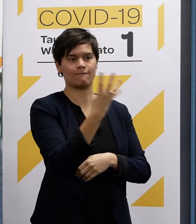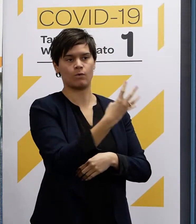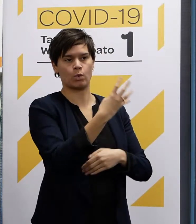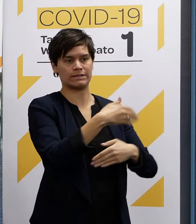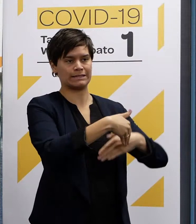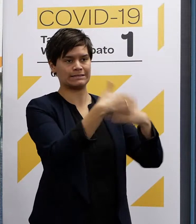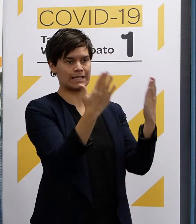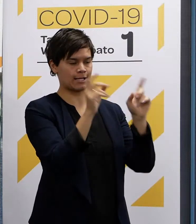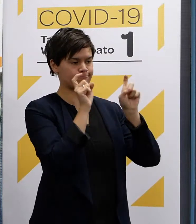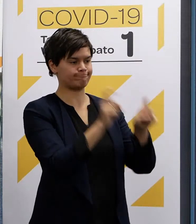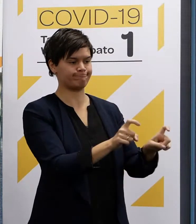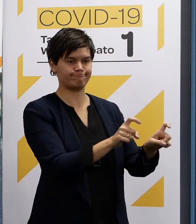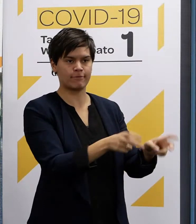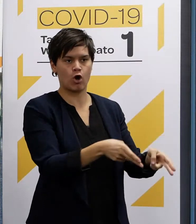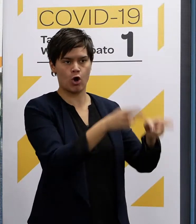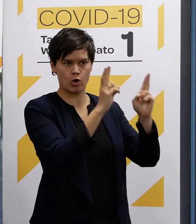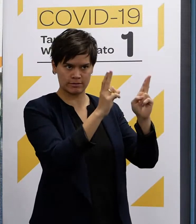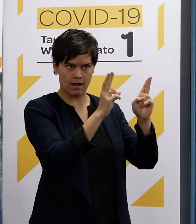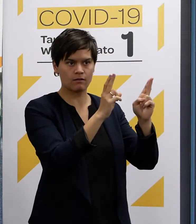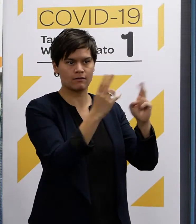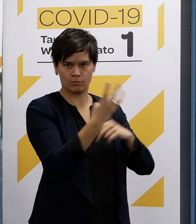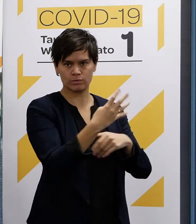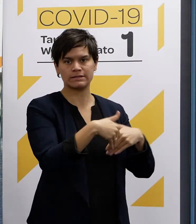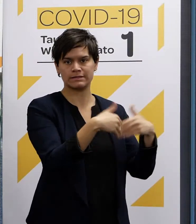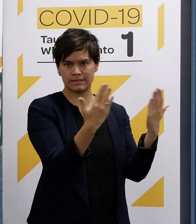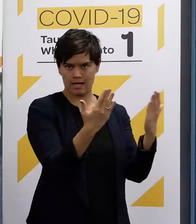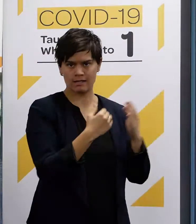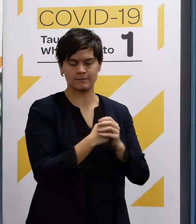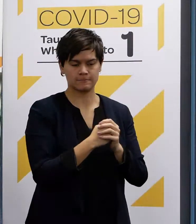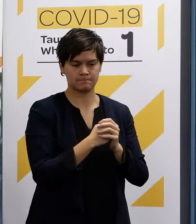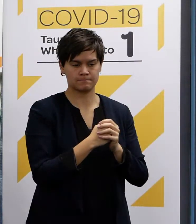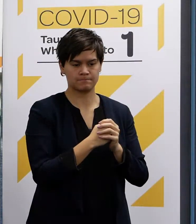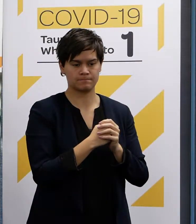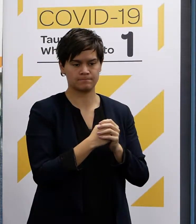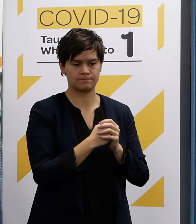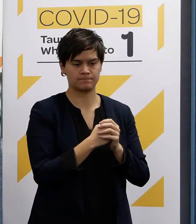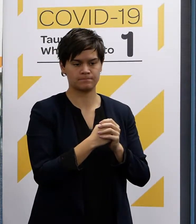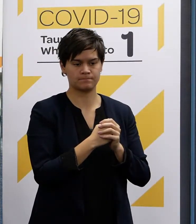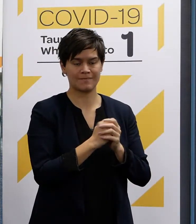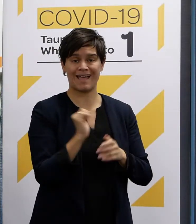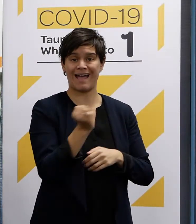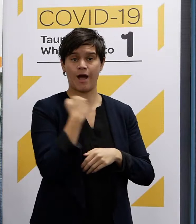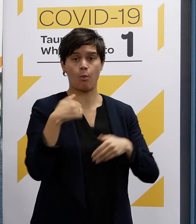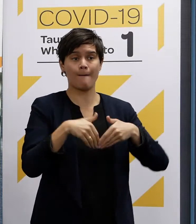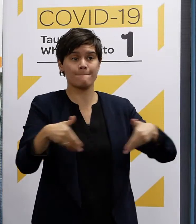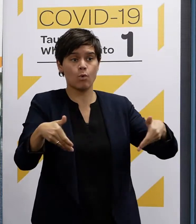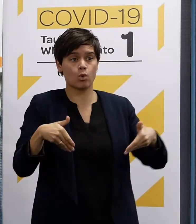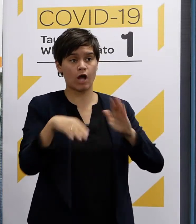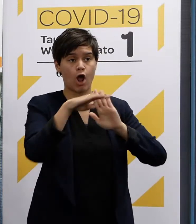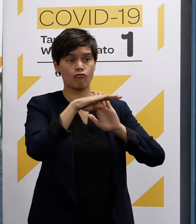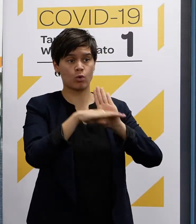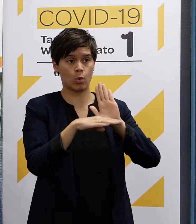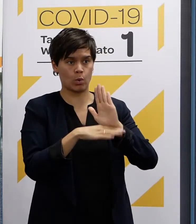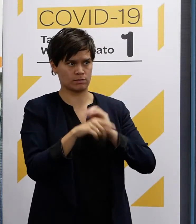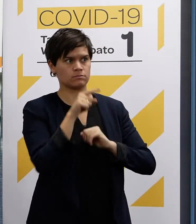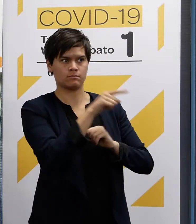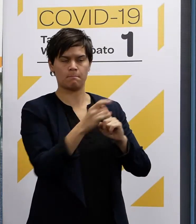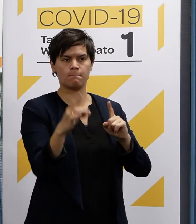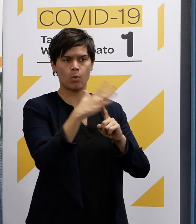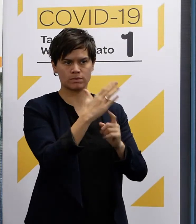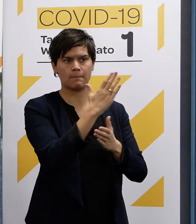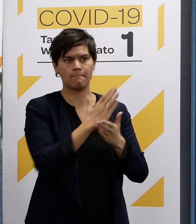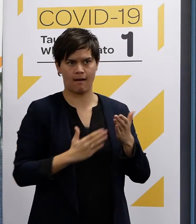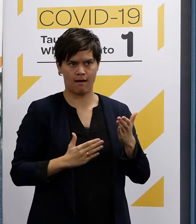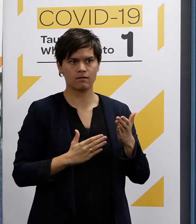quarantine for that 14 days. That remains, as I said yesterday, the mainstay of our border measures and has been in place